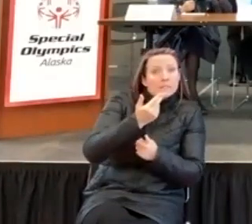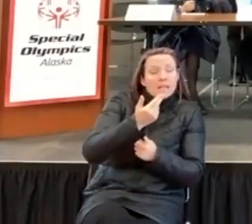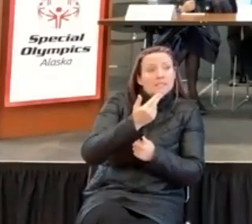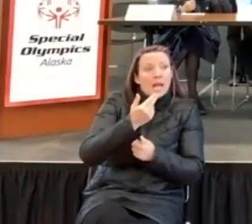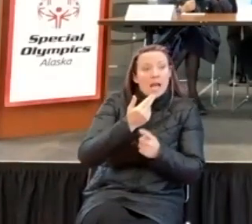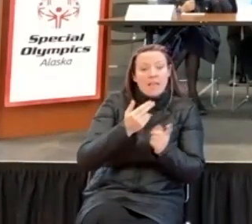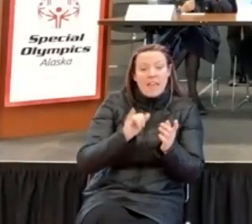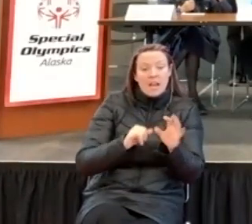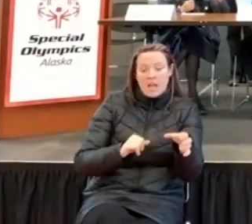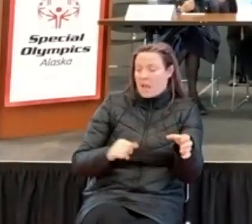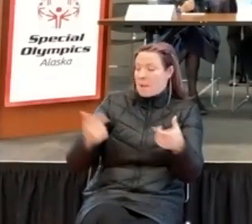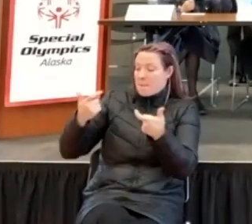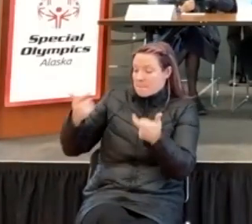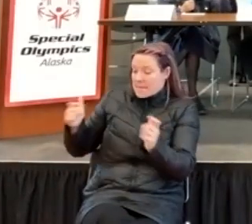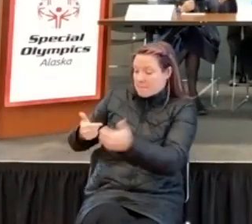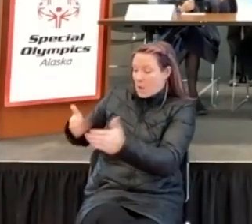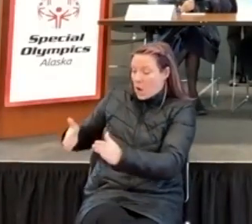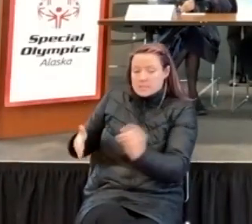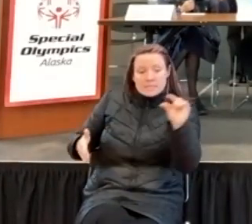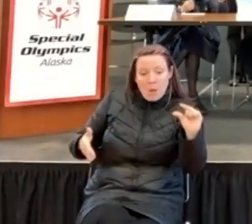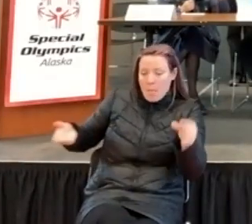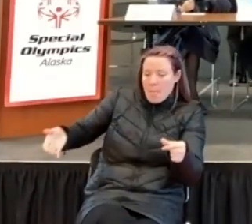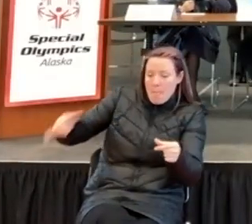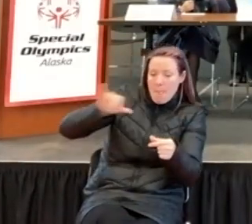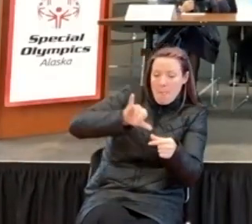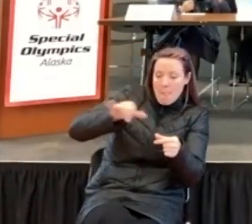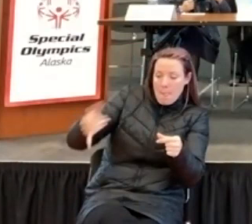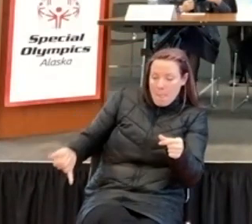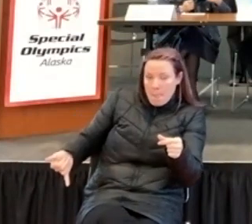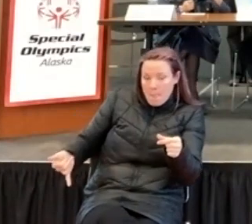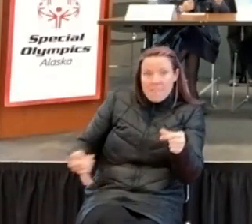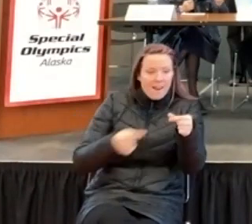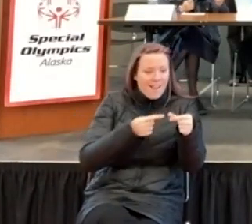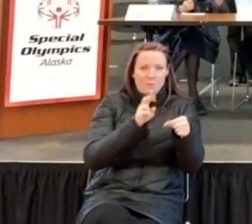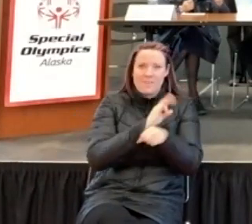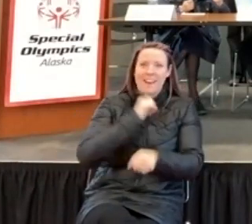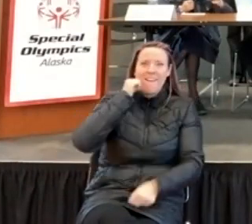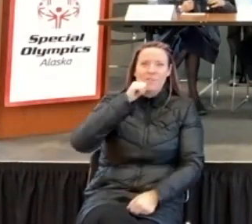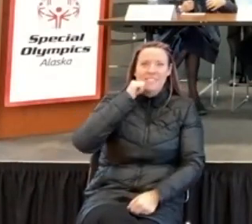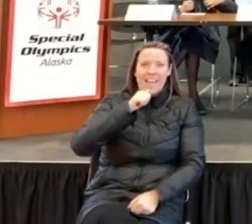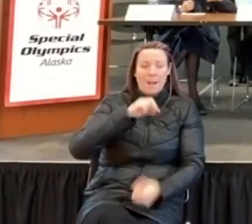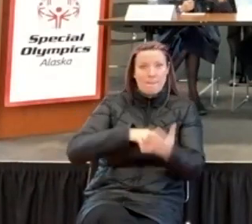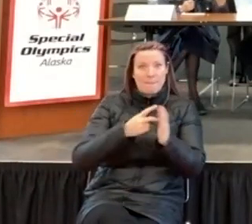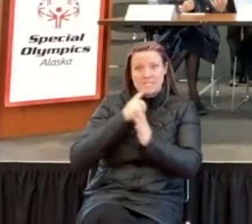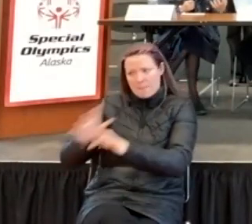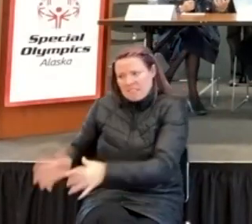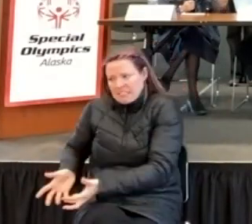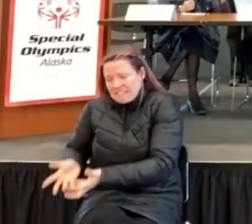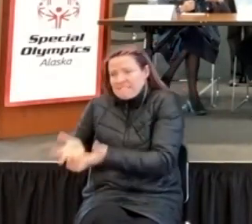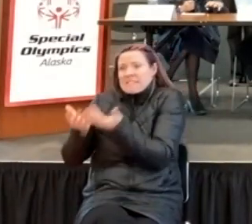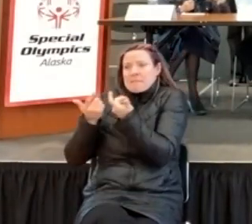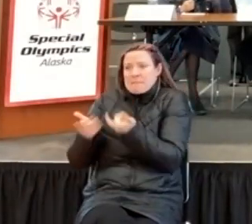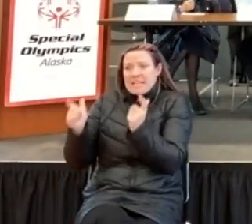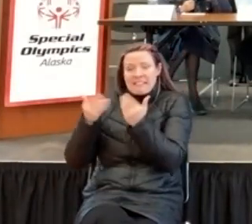I pour it into the smaller bottles, and those are what I use on a day-to-day thing. So I'm not lifting things